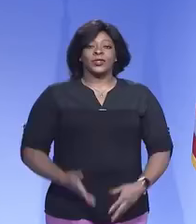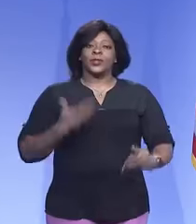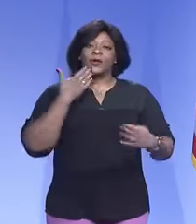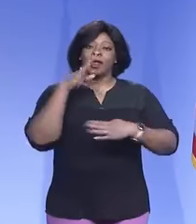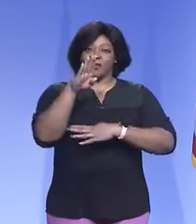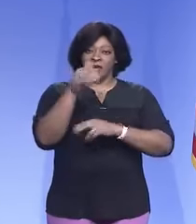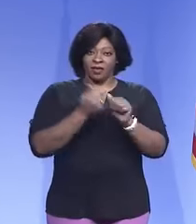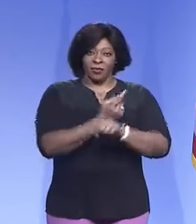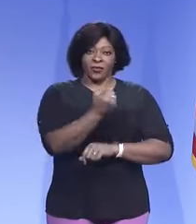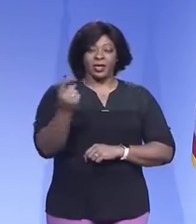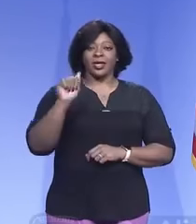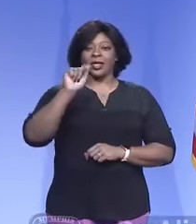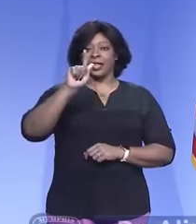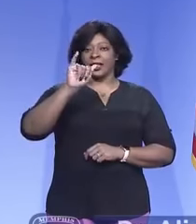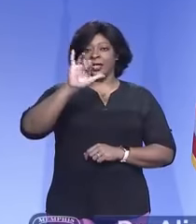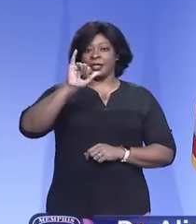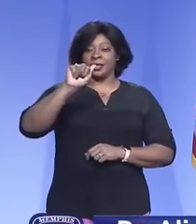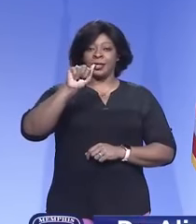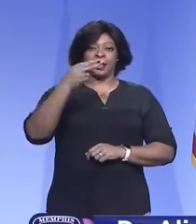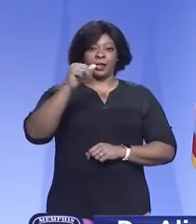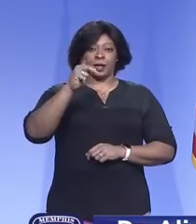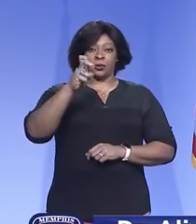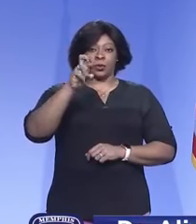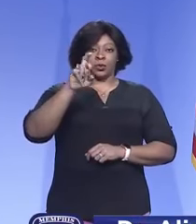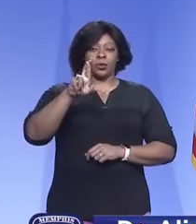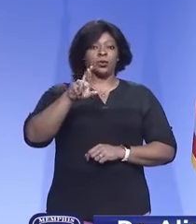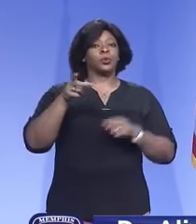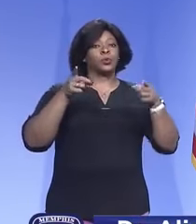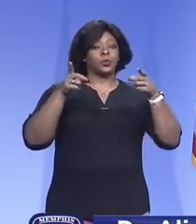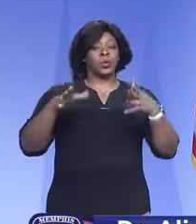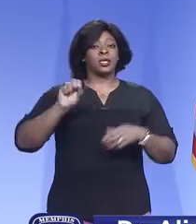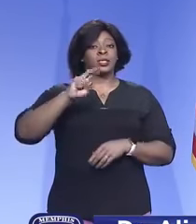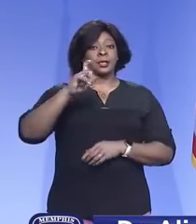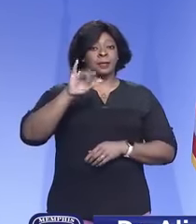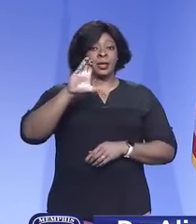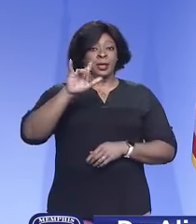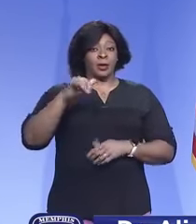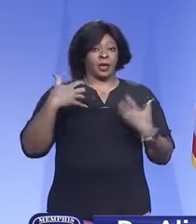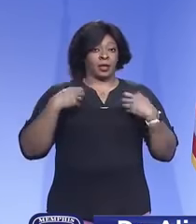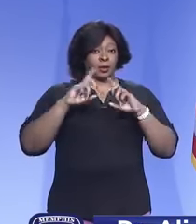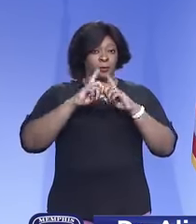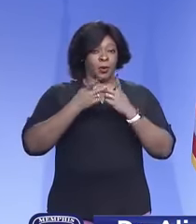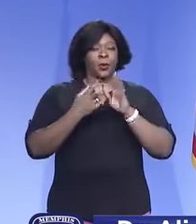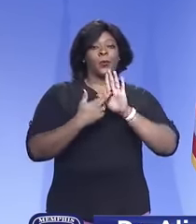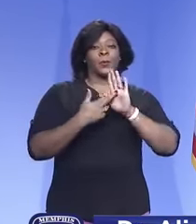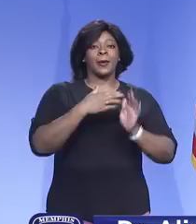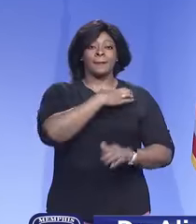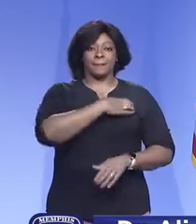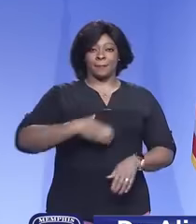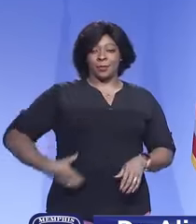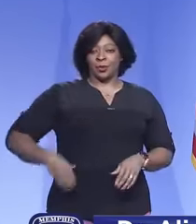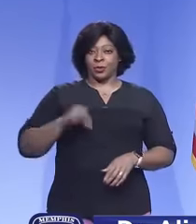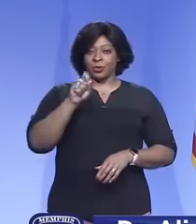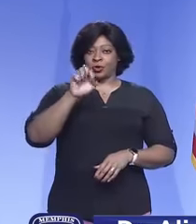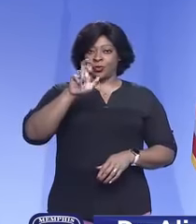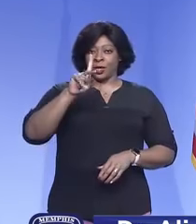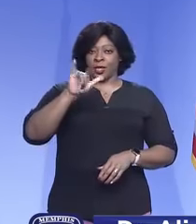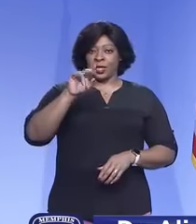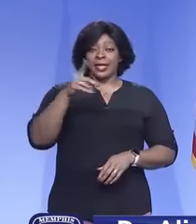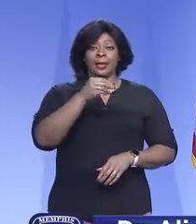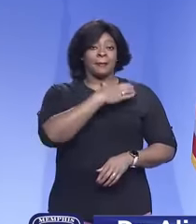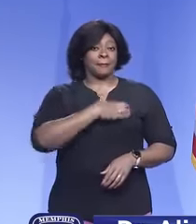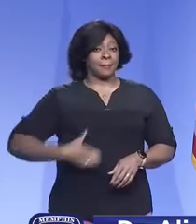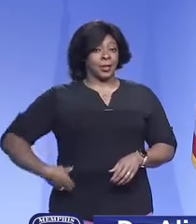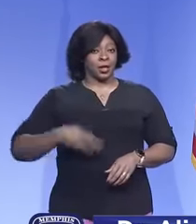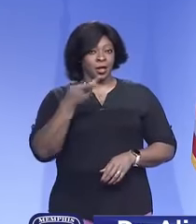Good afternoon, everyone. Alisa, Haushalter, Director of the Shelby County Health Department, and on behalf of Mayor Strickland and Mayor Harris, I want to